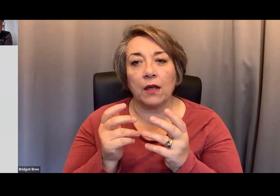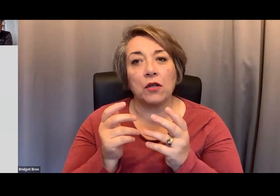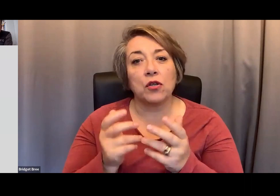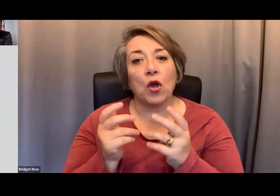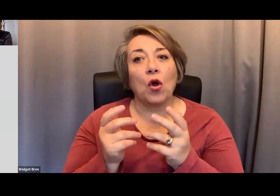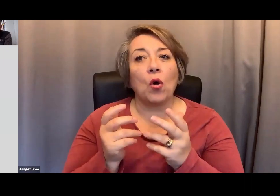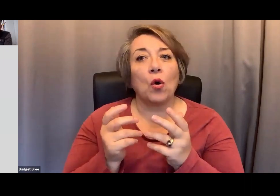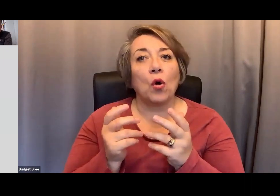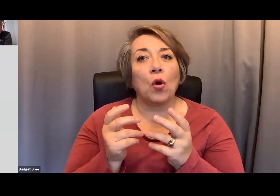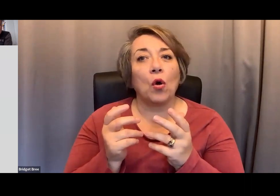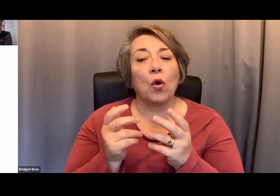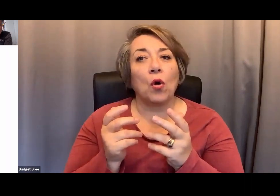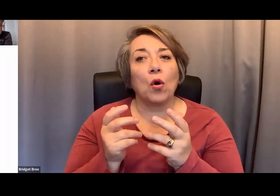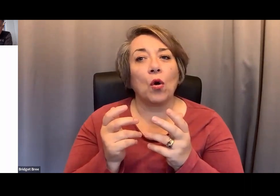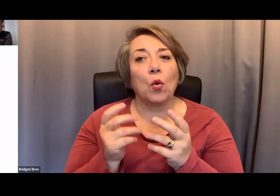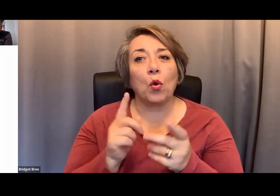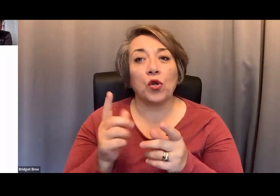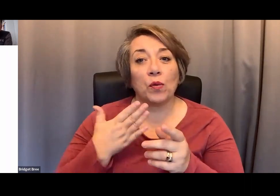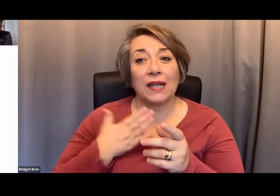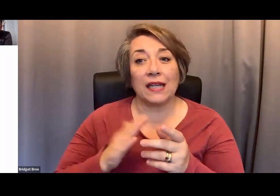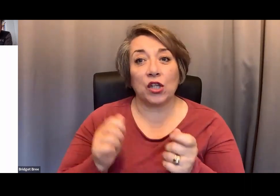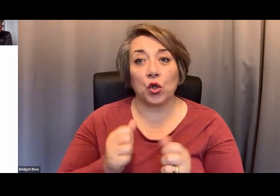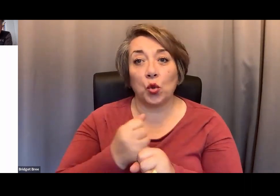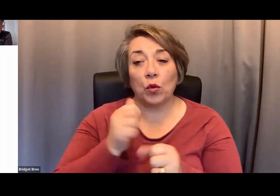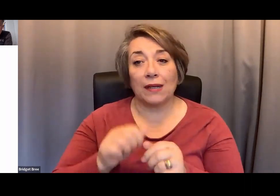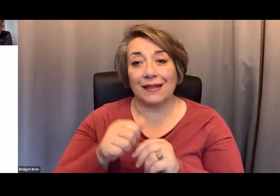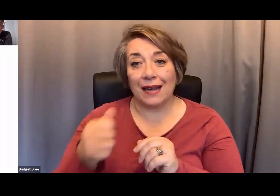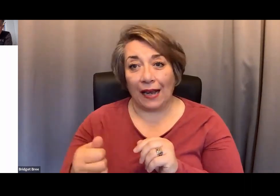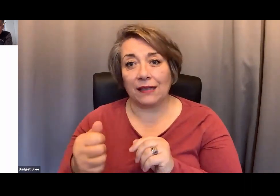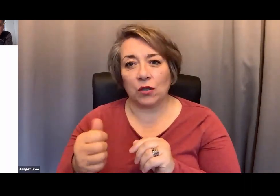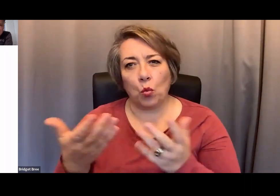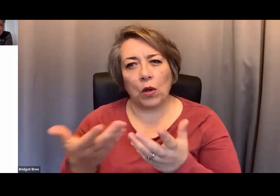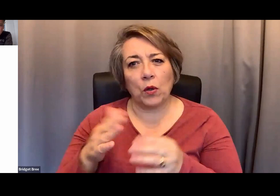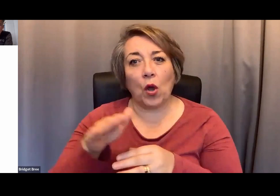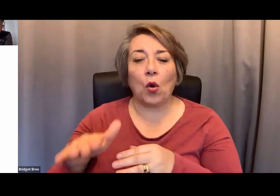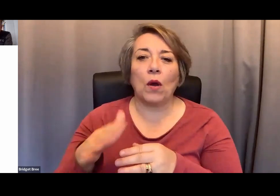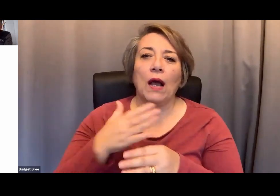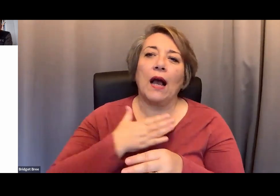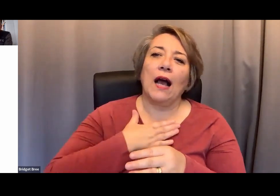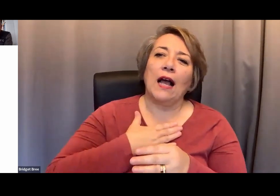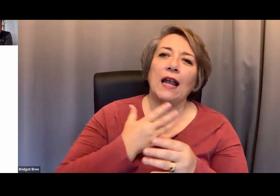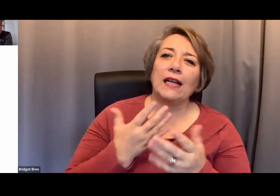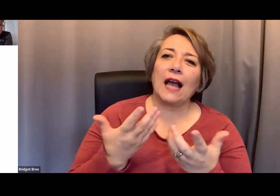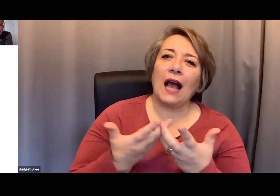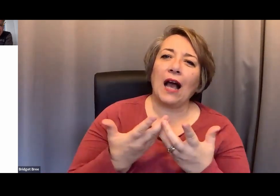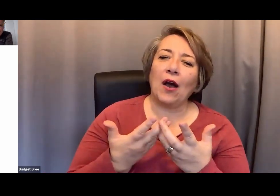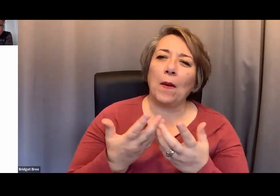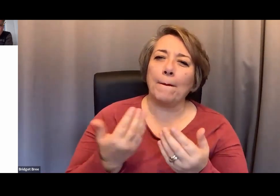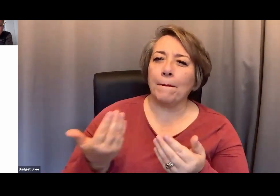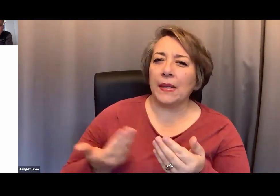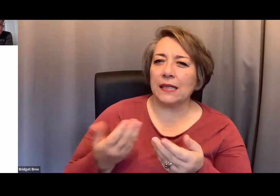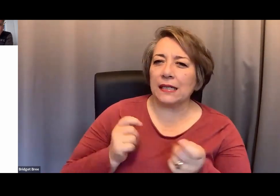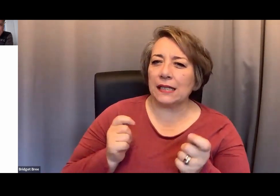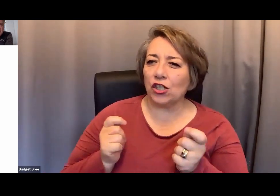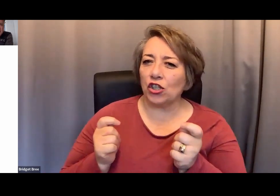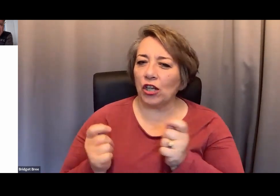space we need to move within. And I like the way the deal is challenging business thinking. We